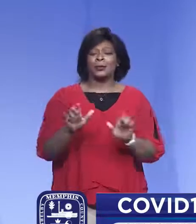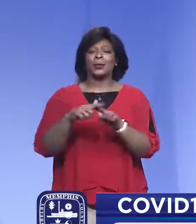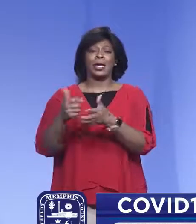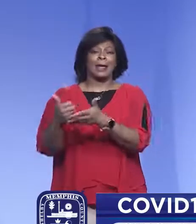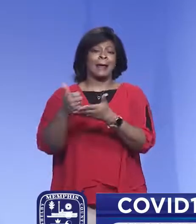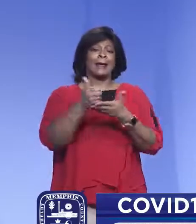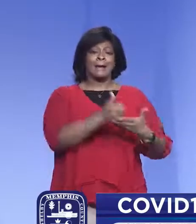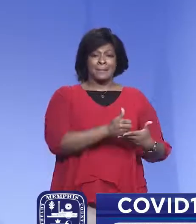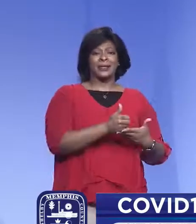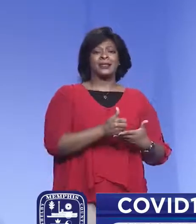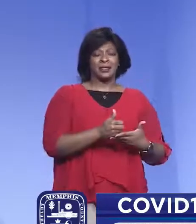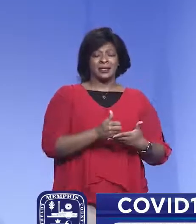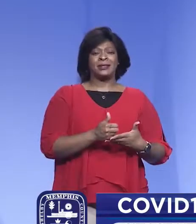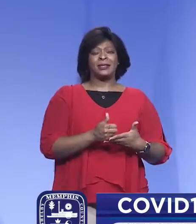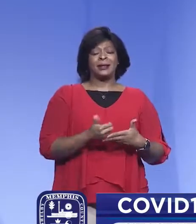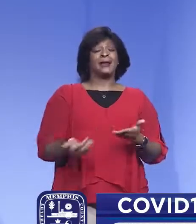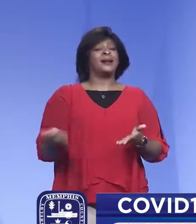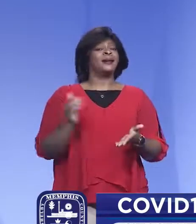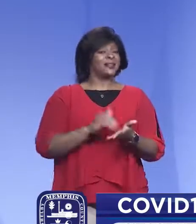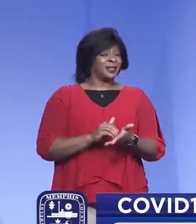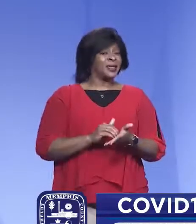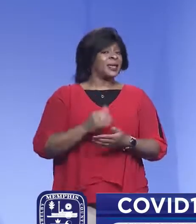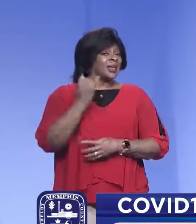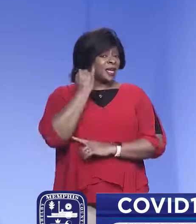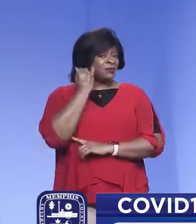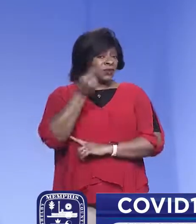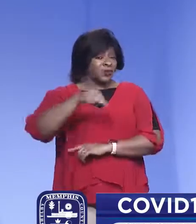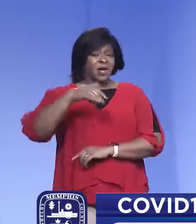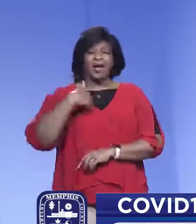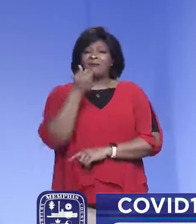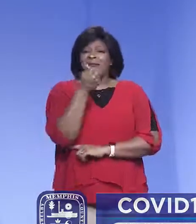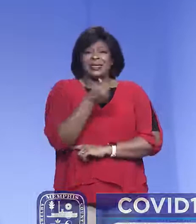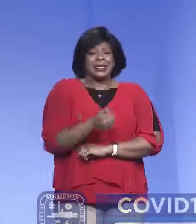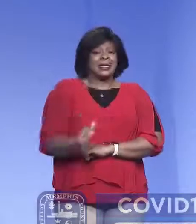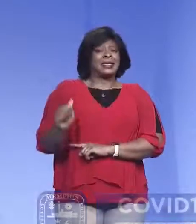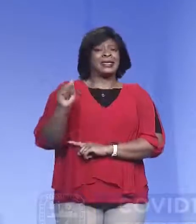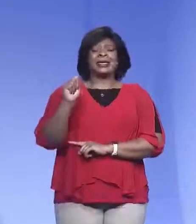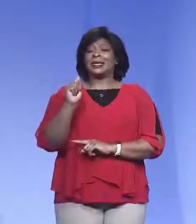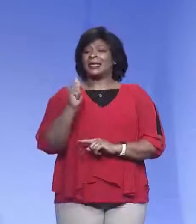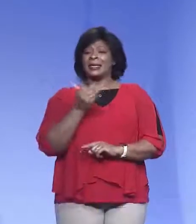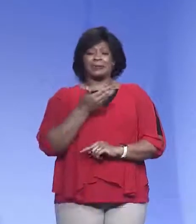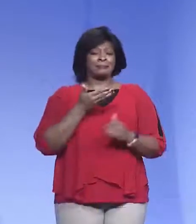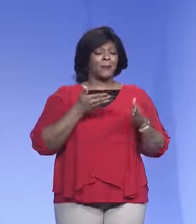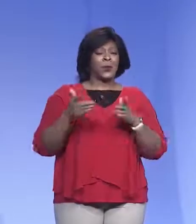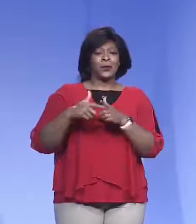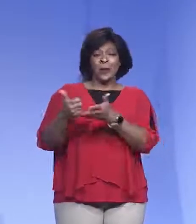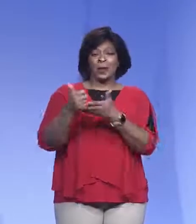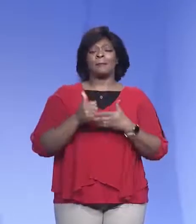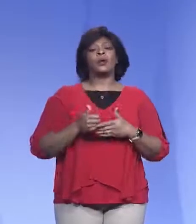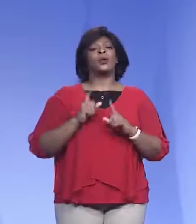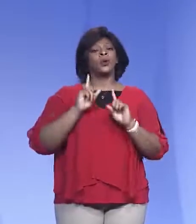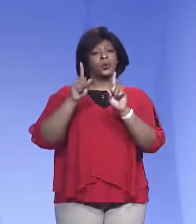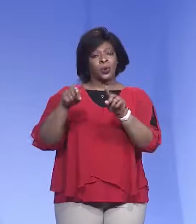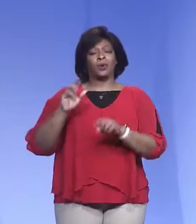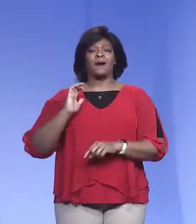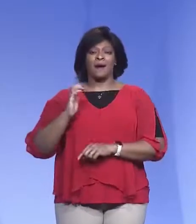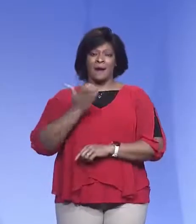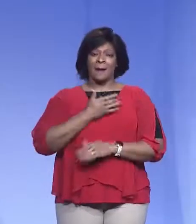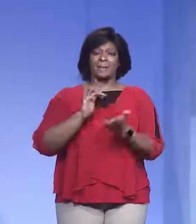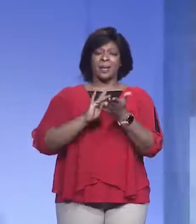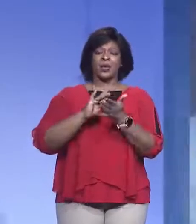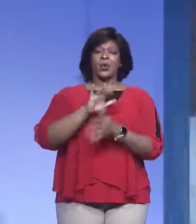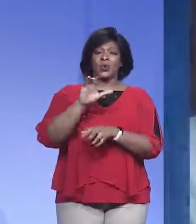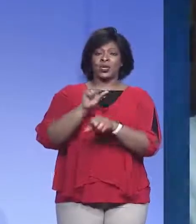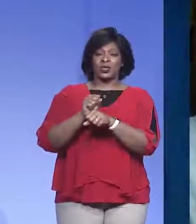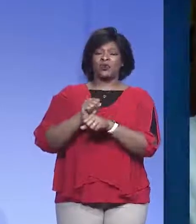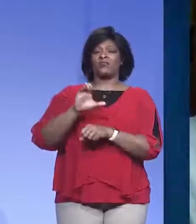to help out. Again, if you have any notion that you would like to help, I encourage you to go to that Medical